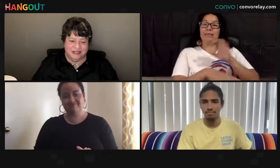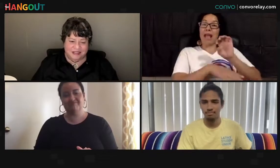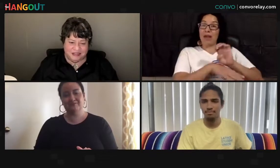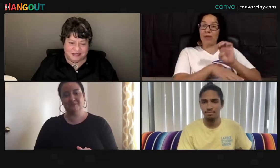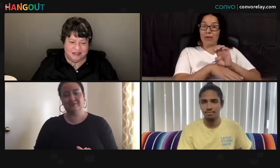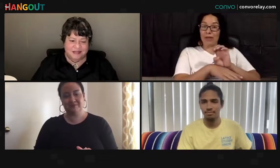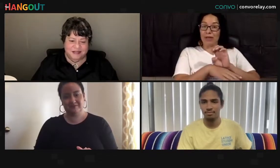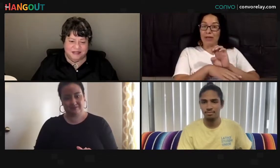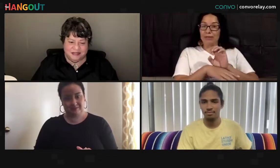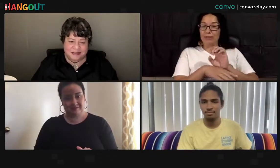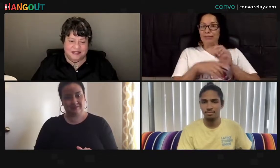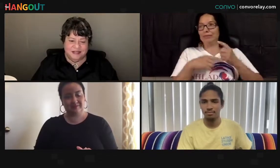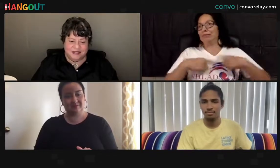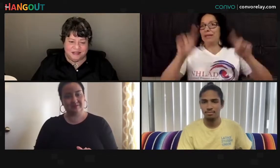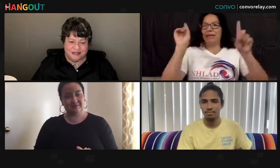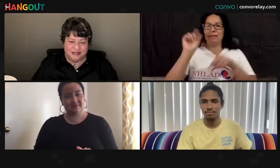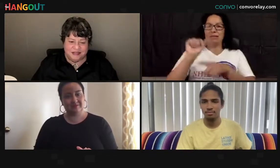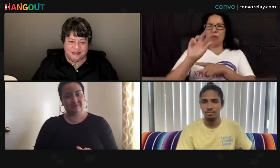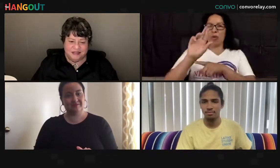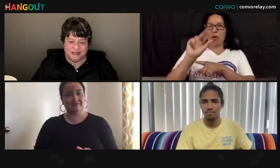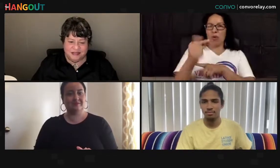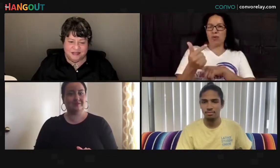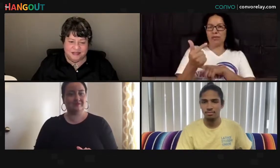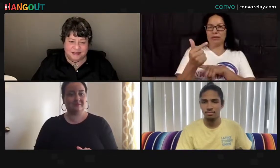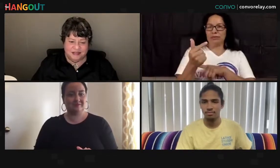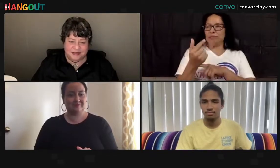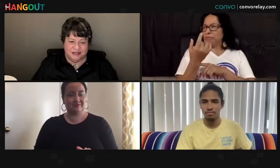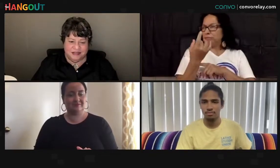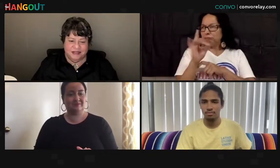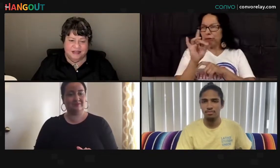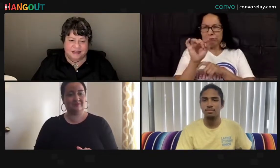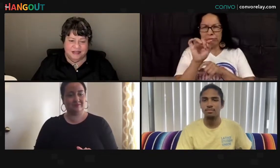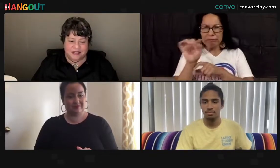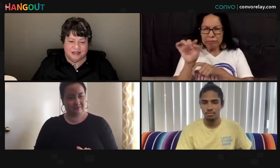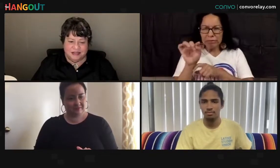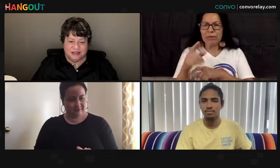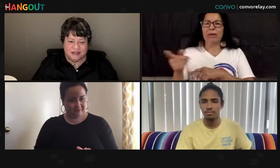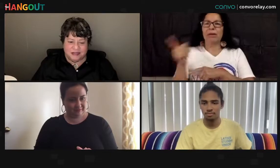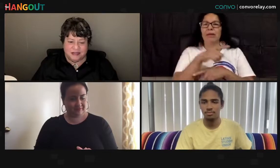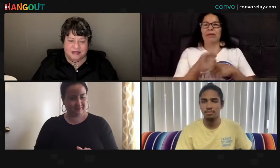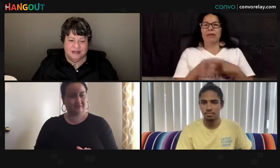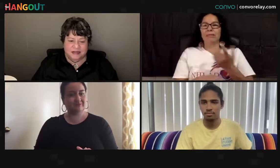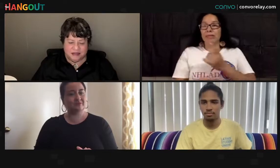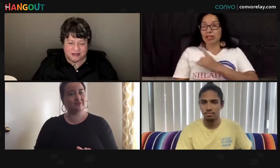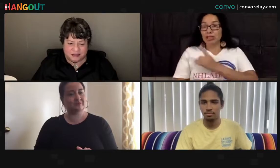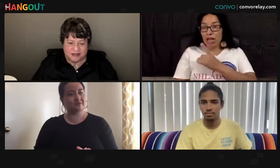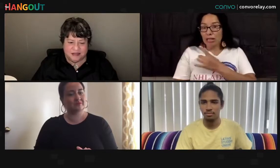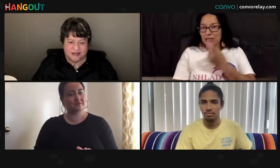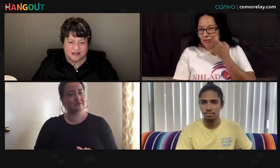from Spain. And in Ecuador, in August, I believe it was 18th,